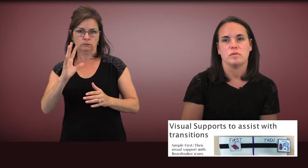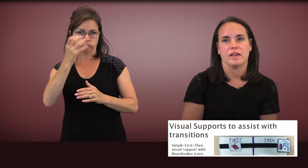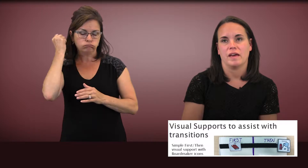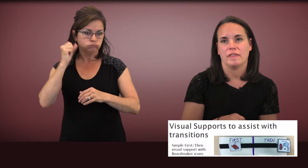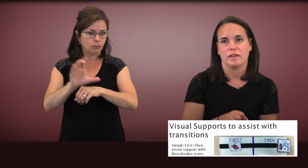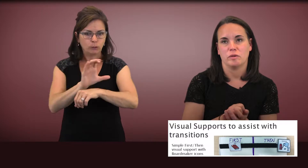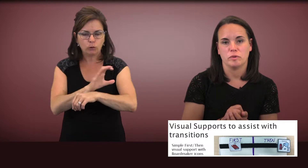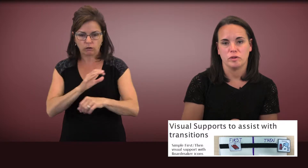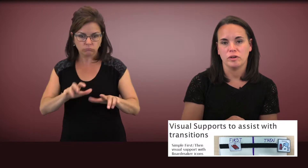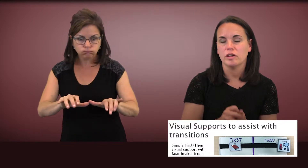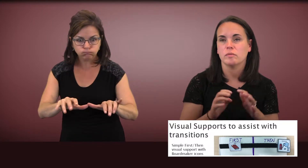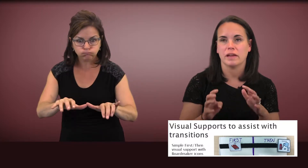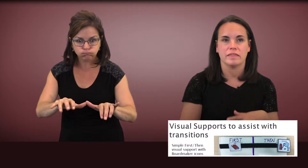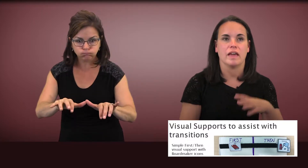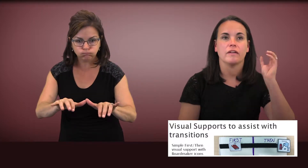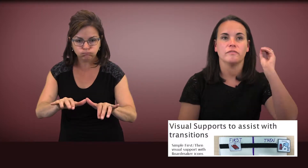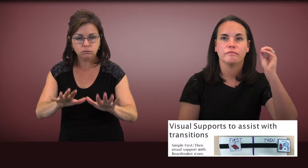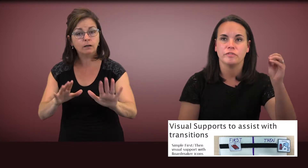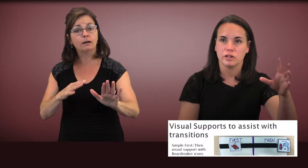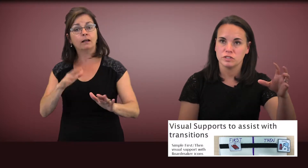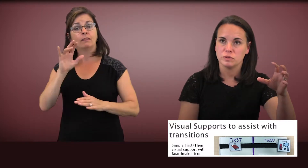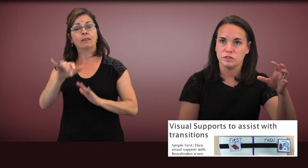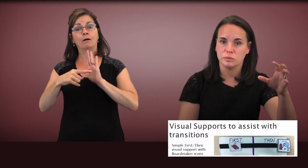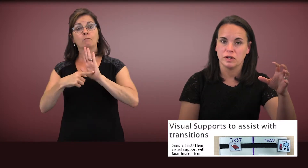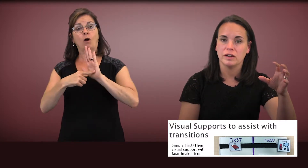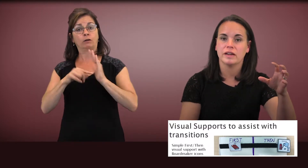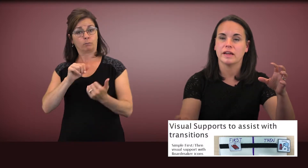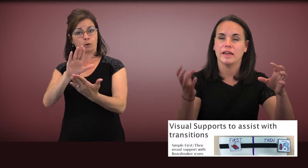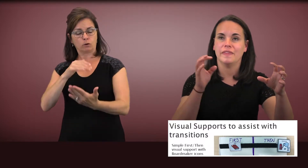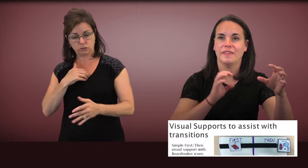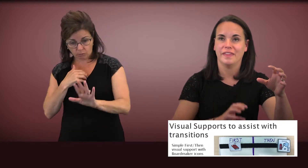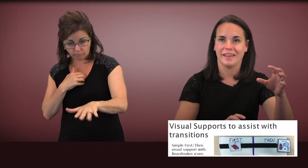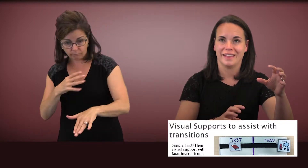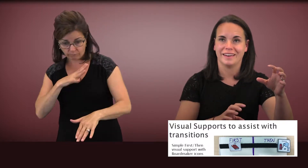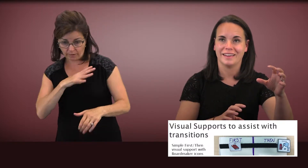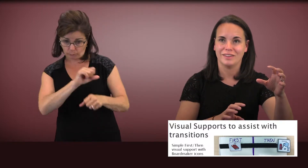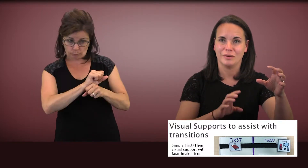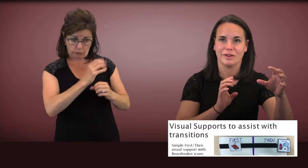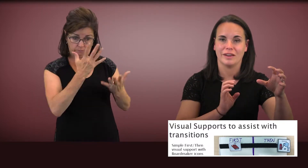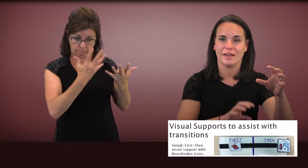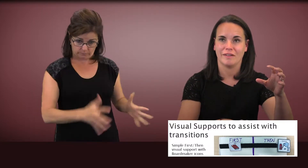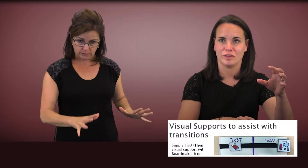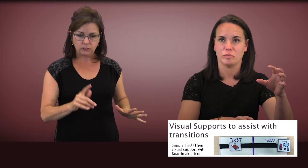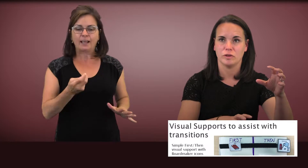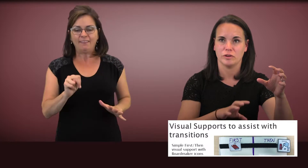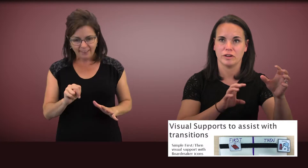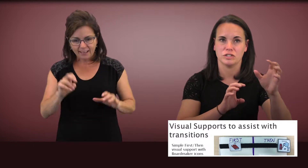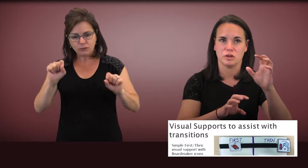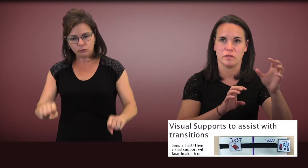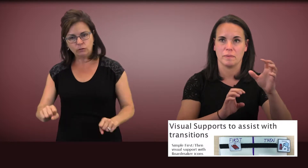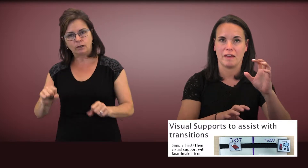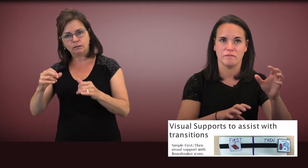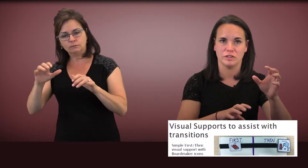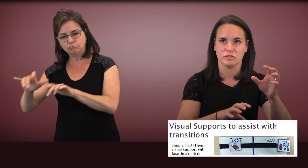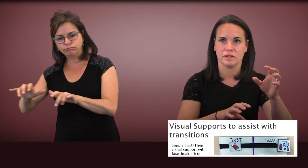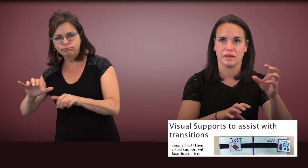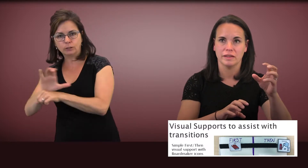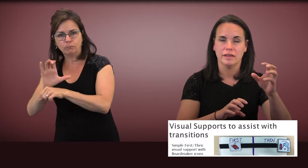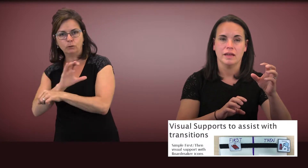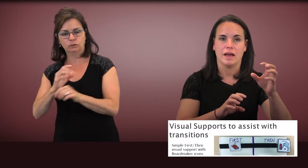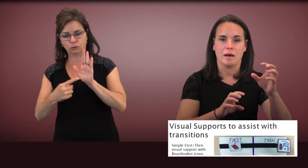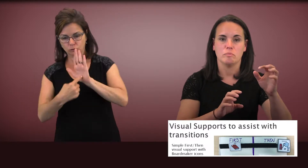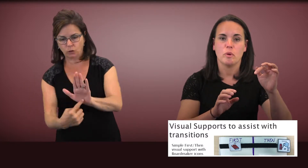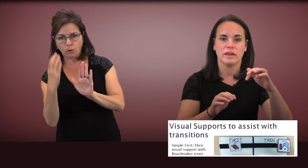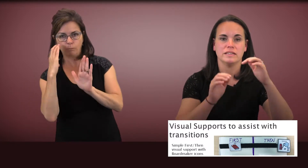just wants to play on the computer, you might say, first we do work, and then you can have the computer and show them that